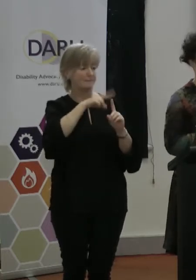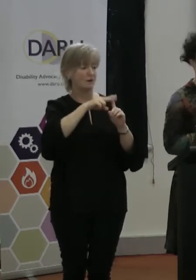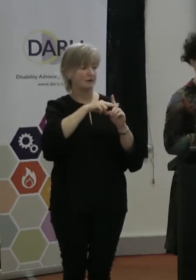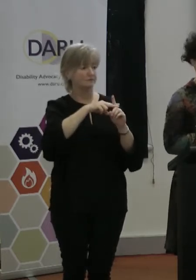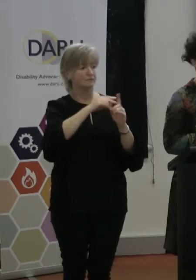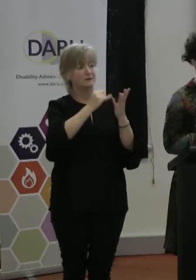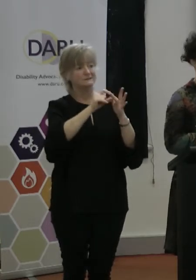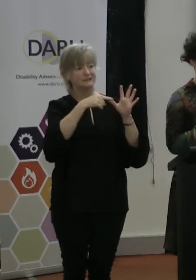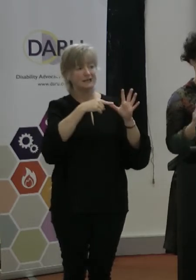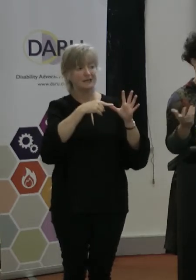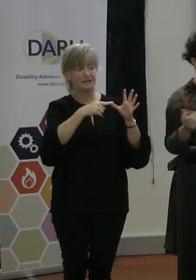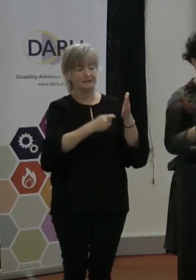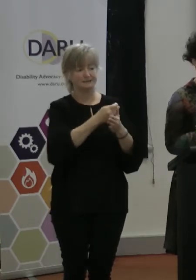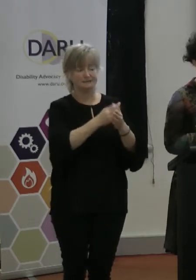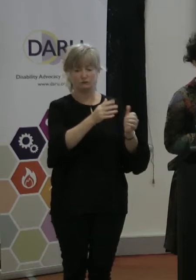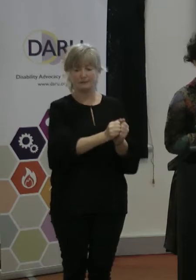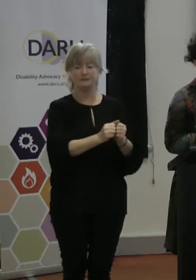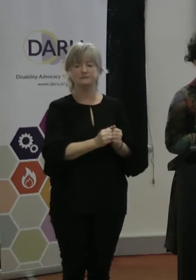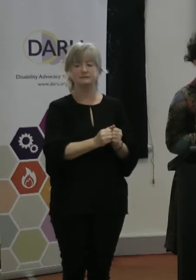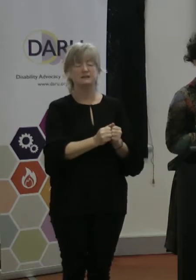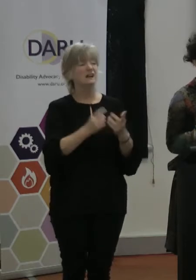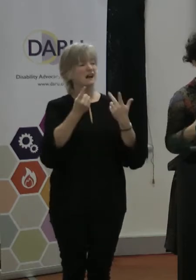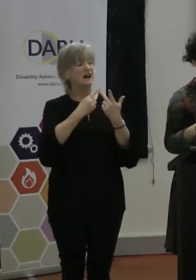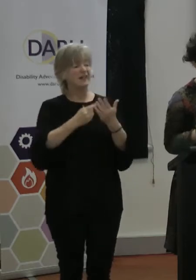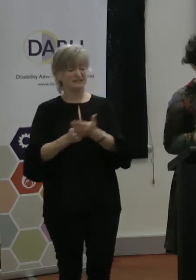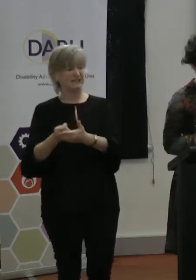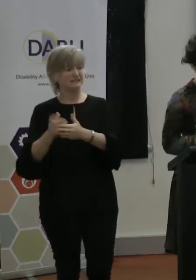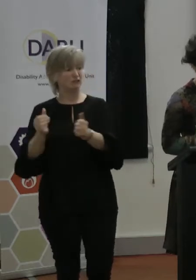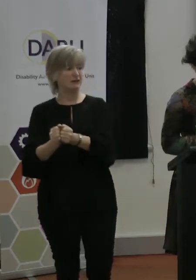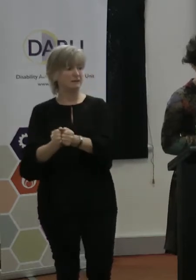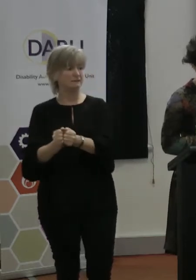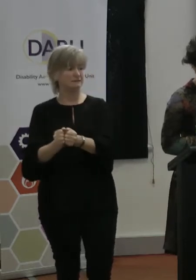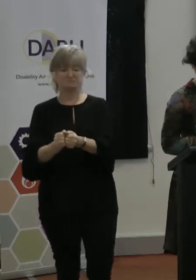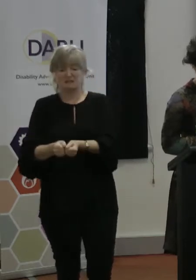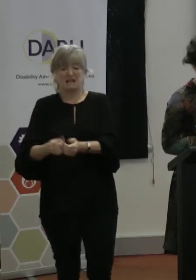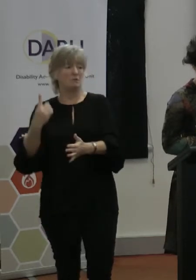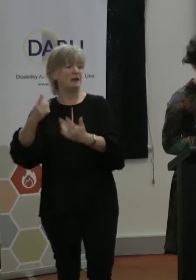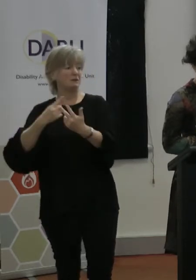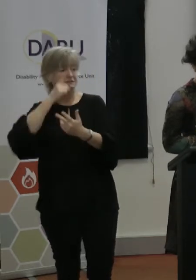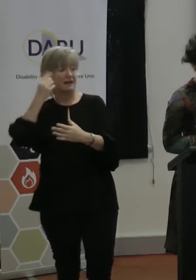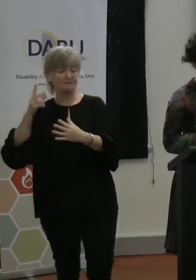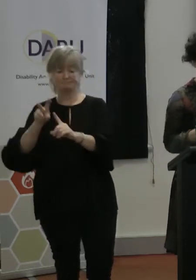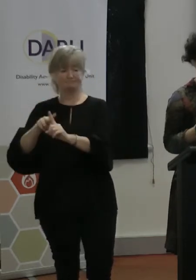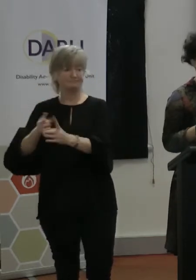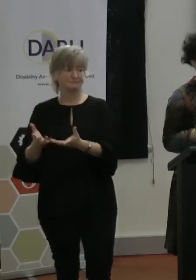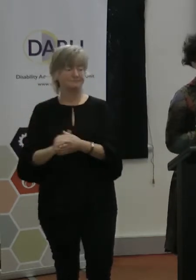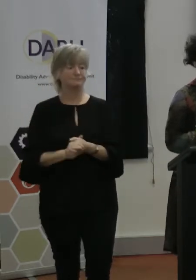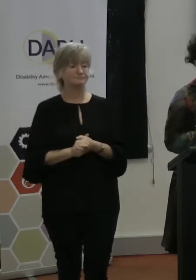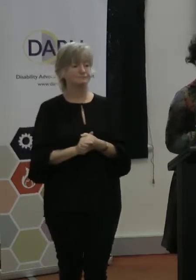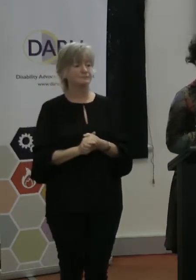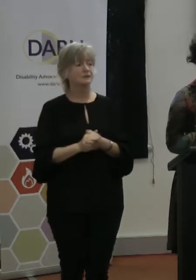is open to all Victorians, so it's just a regular tenancy agreement. There are really